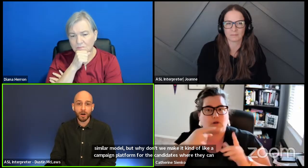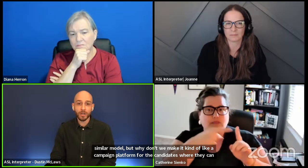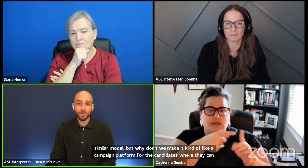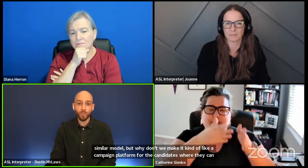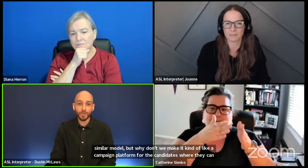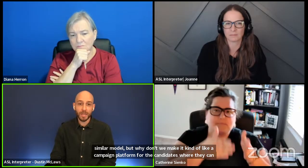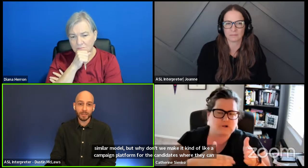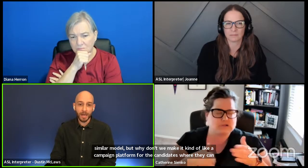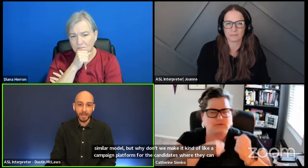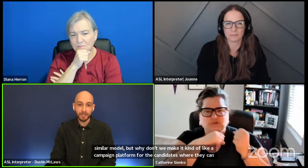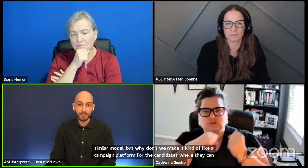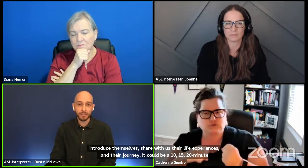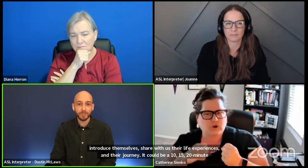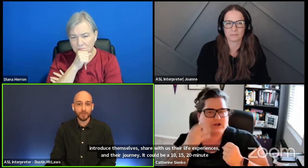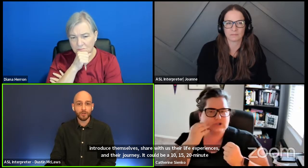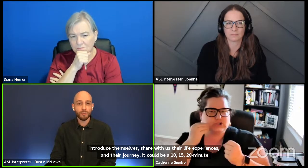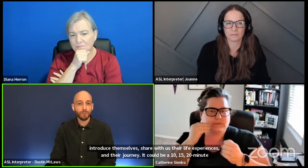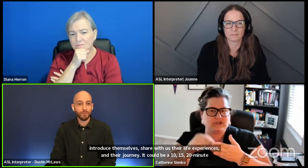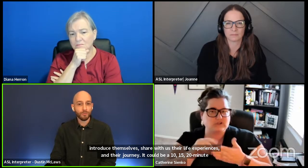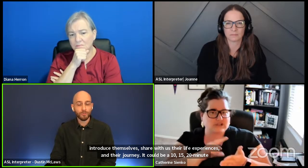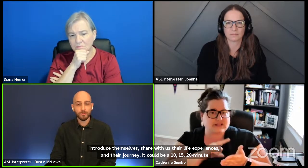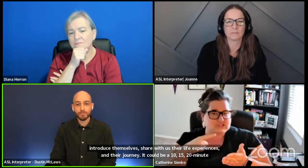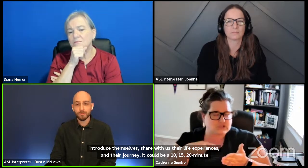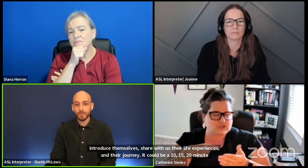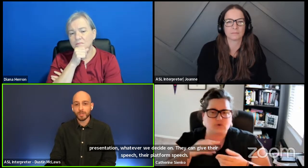feedback on what they liked.